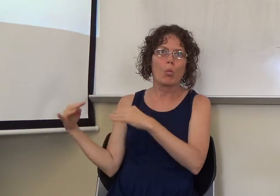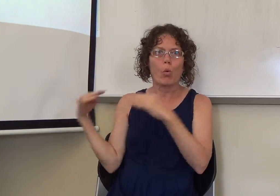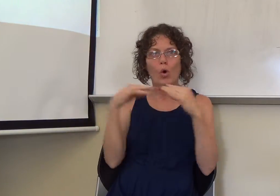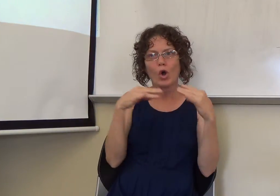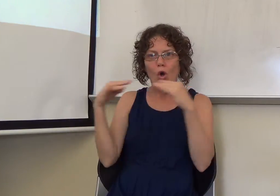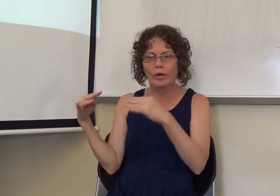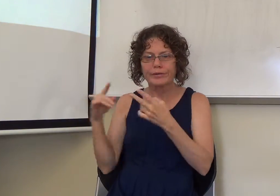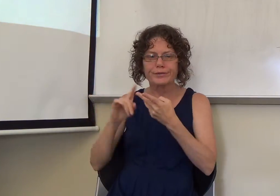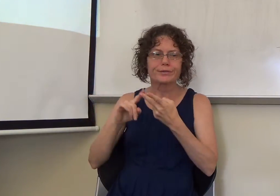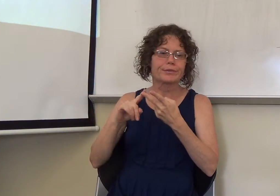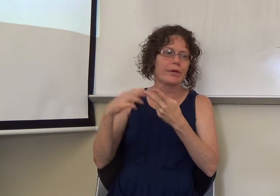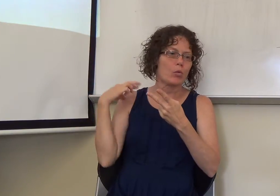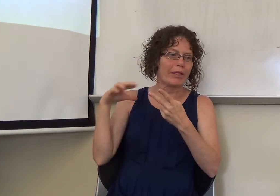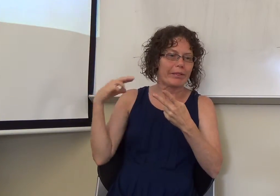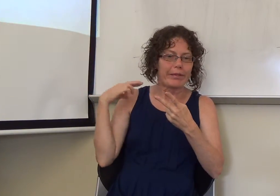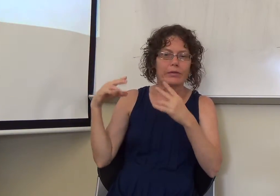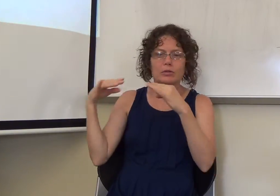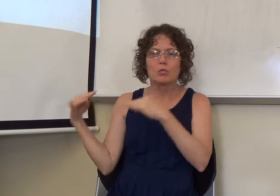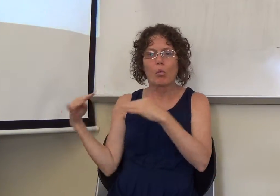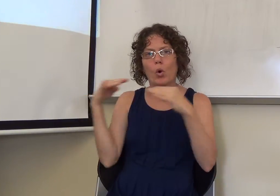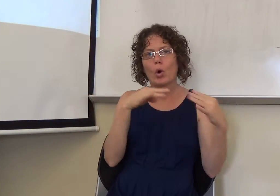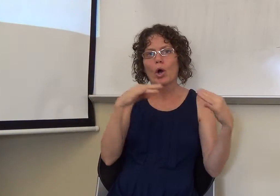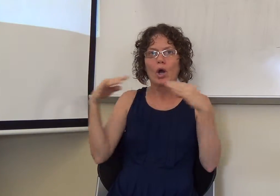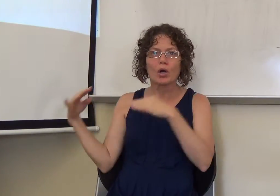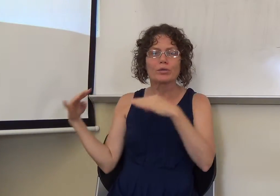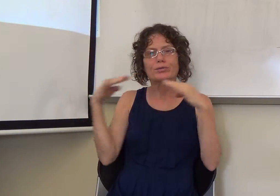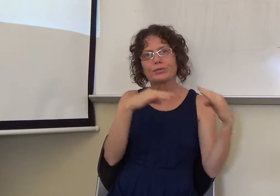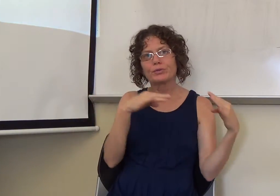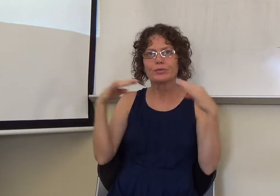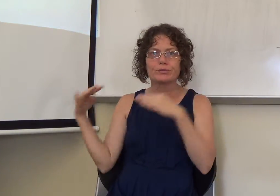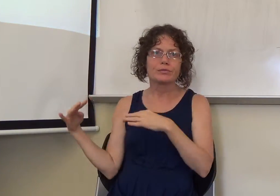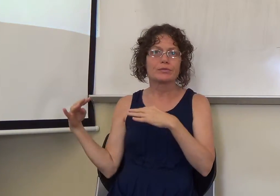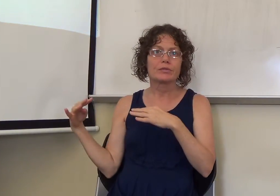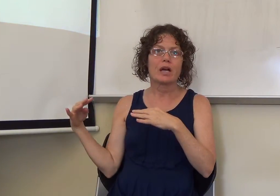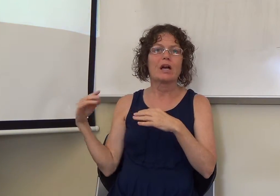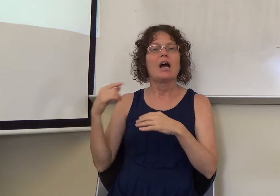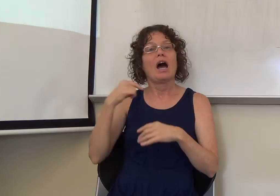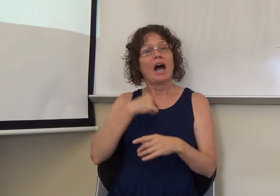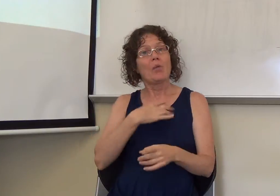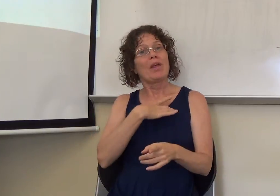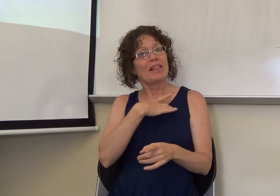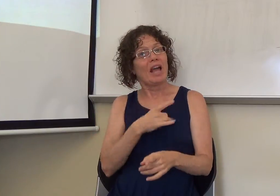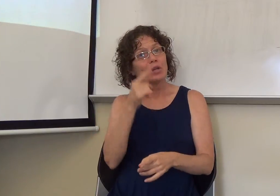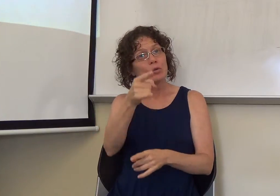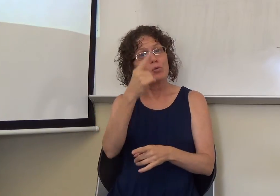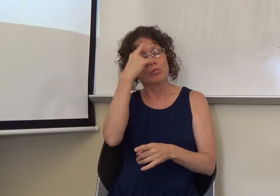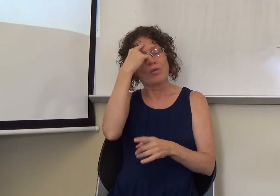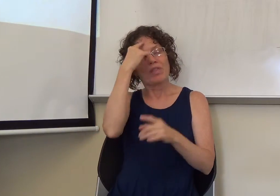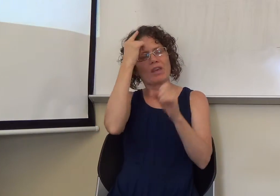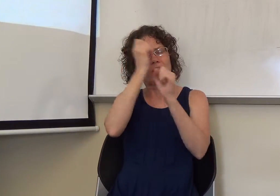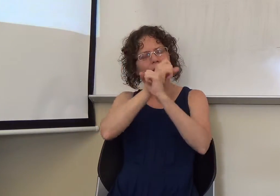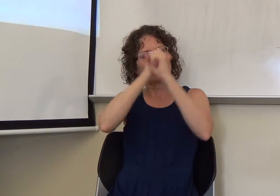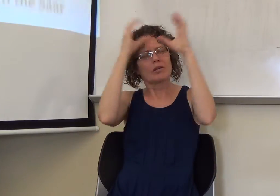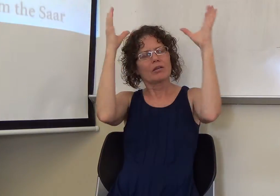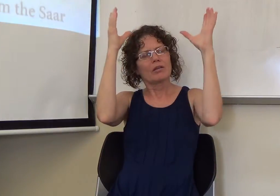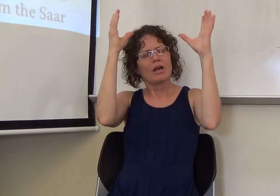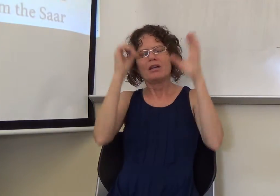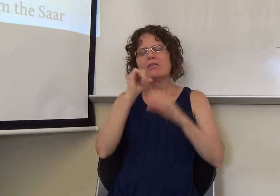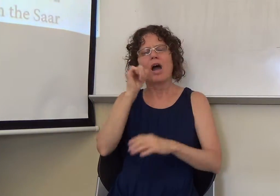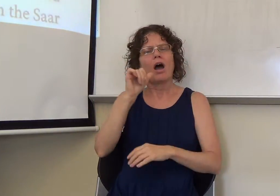religious wars and things like that, I would kind of like you to think in terms of not just passing that over the